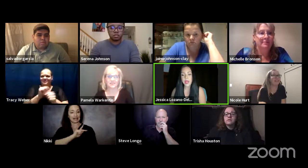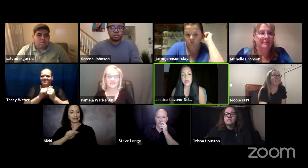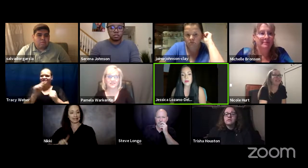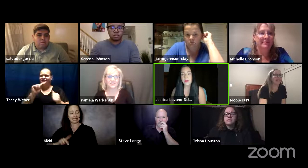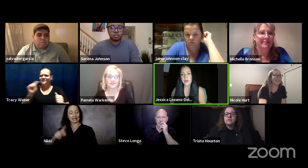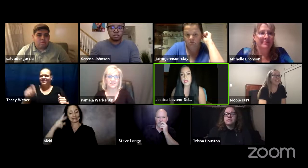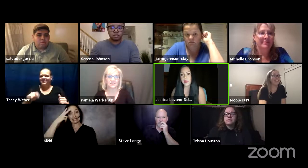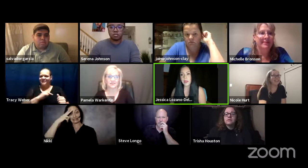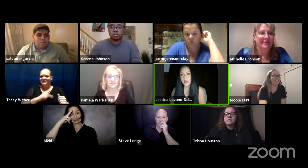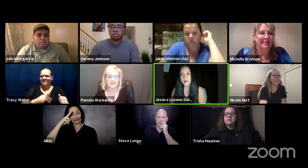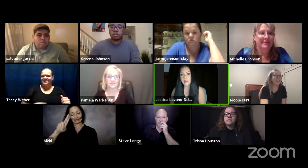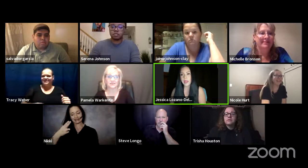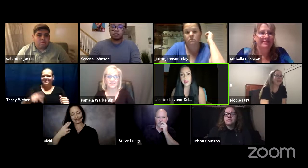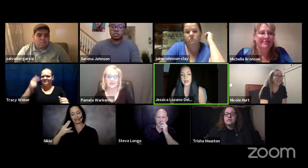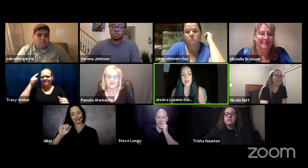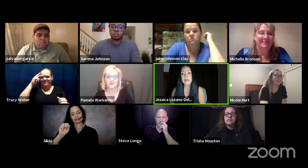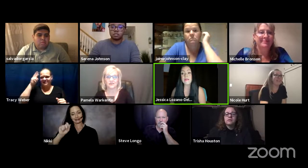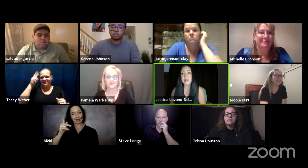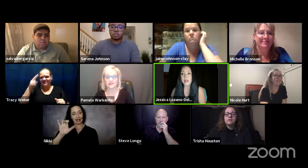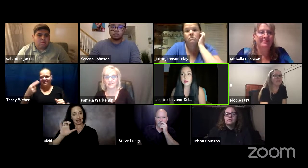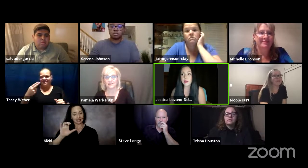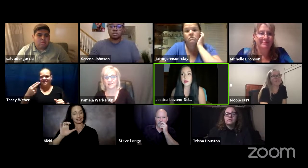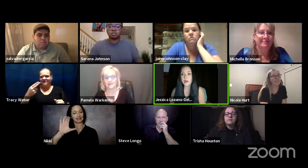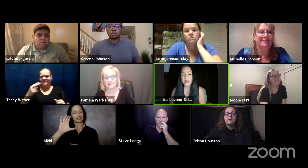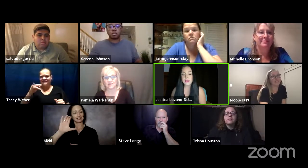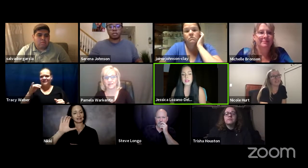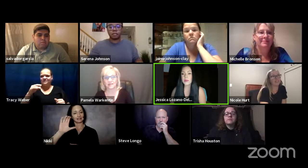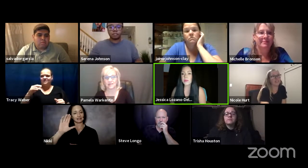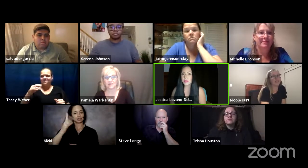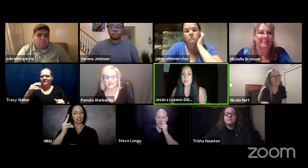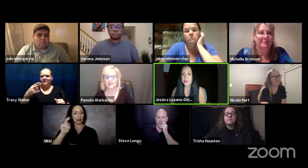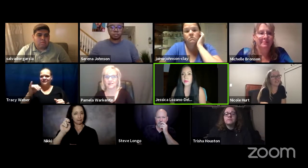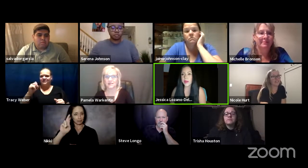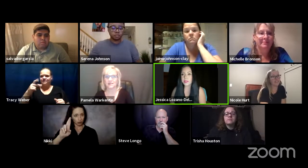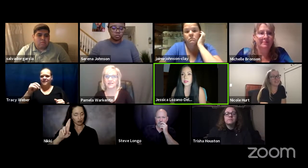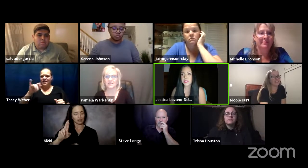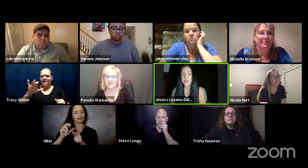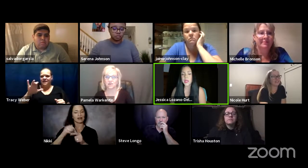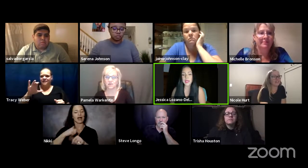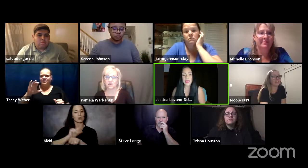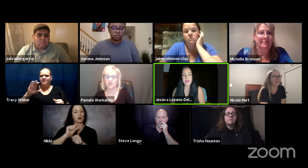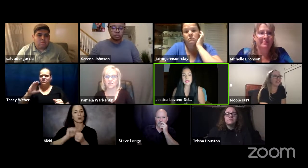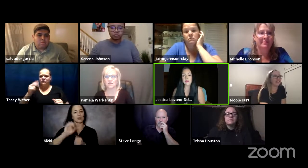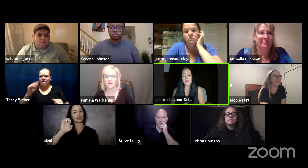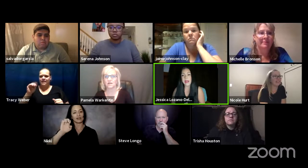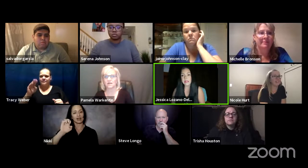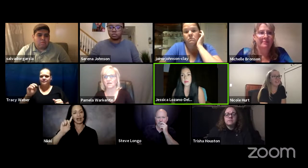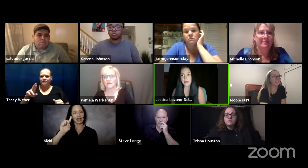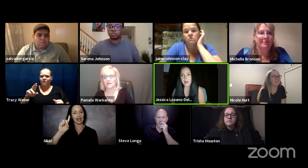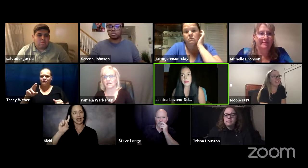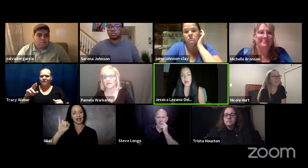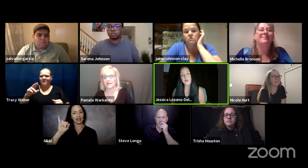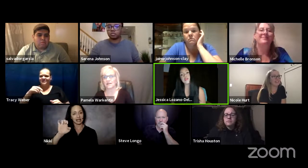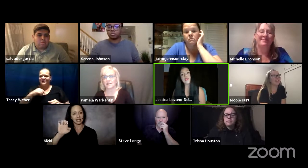and I work with Tulare County, and Eddie Valero, he's on the Board of Supervisors. He has advised me that they want to